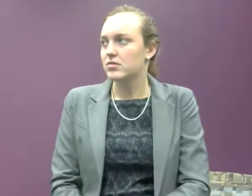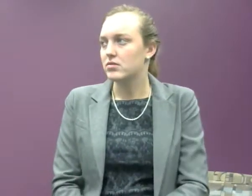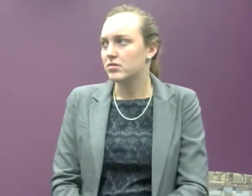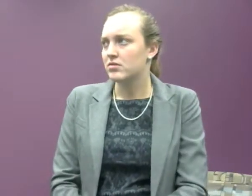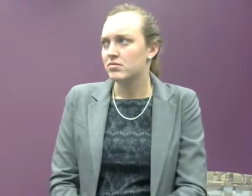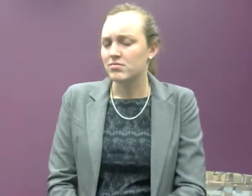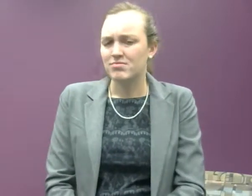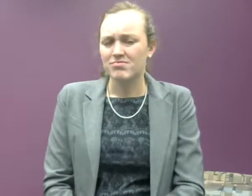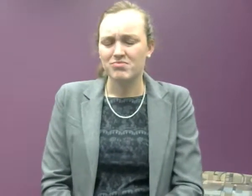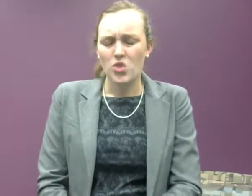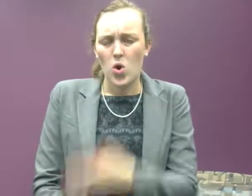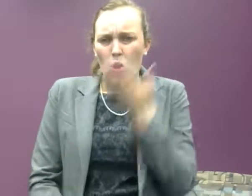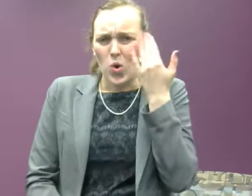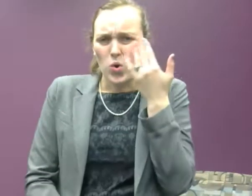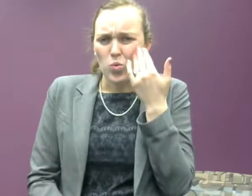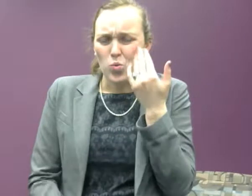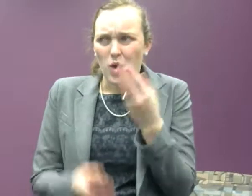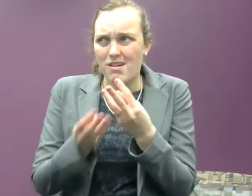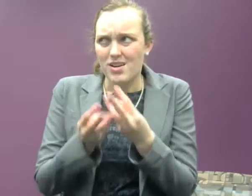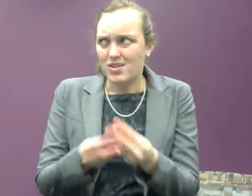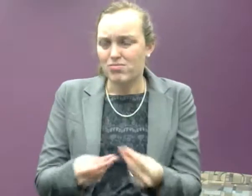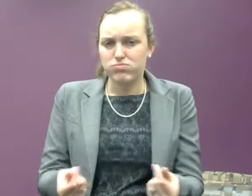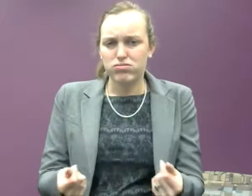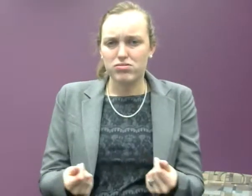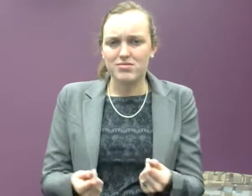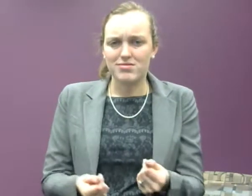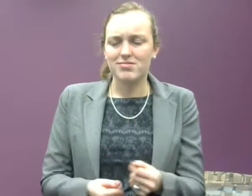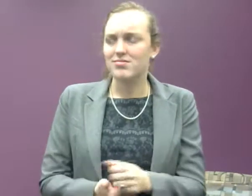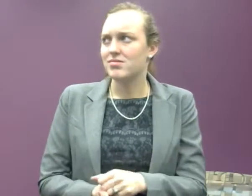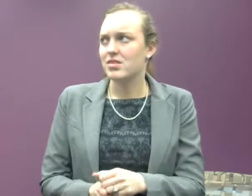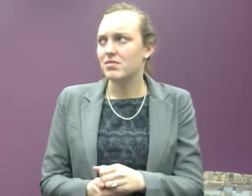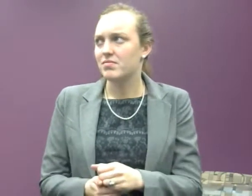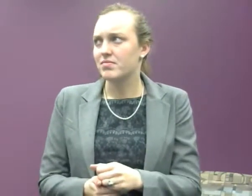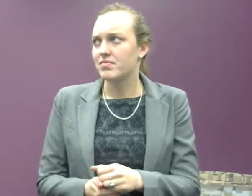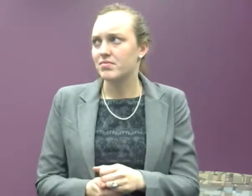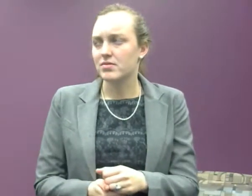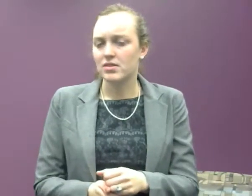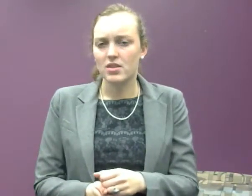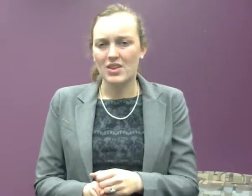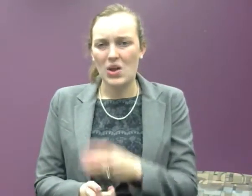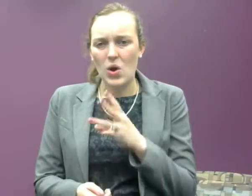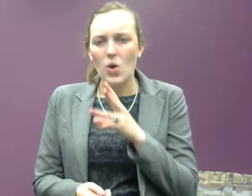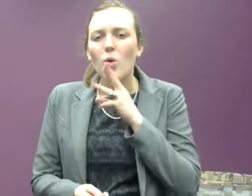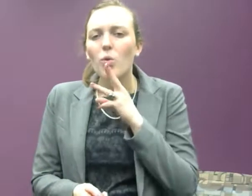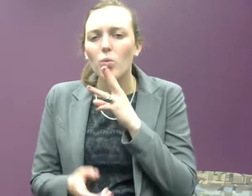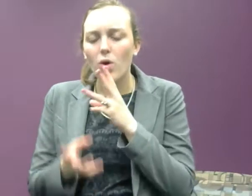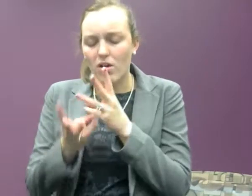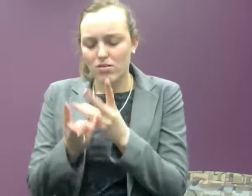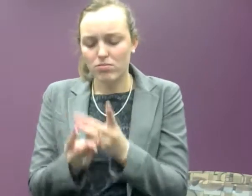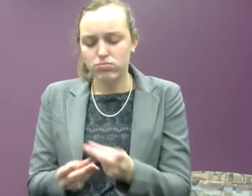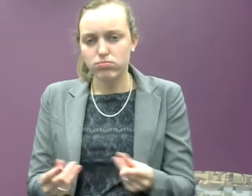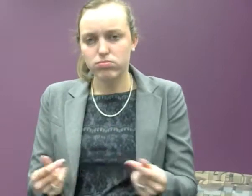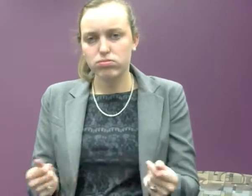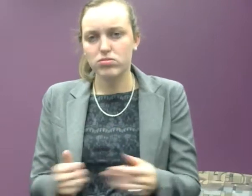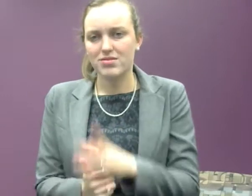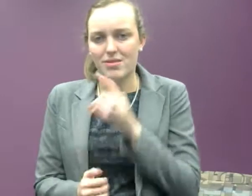less dense when they're ice. When water becomes solid, it becomes less dense. It spreads